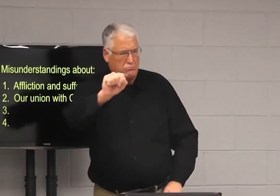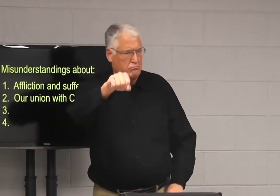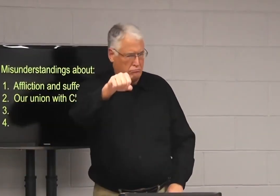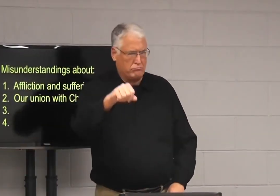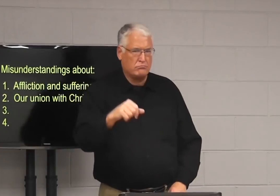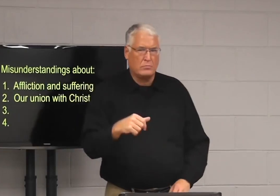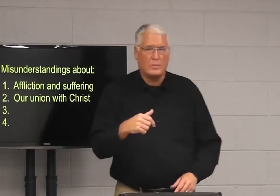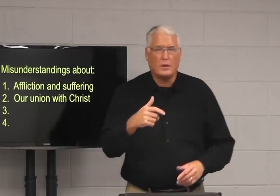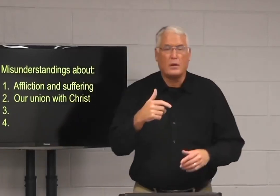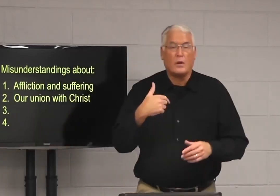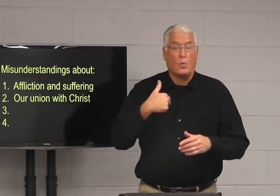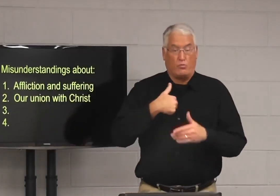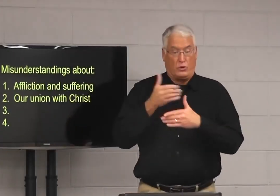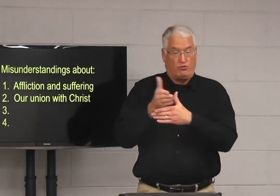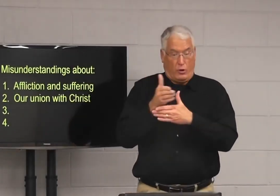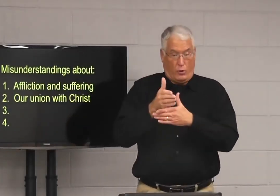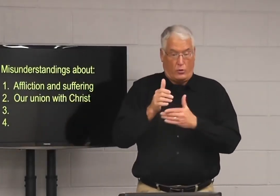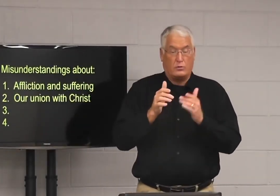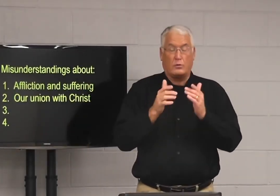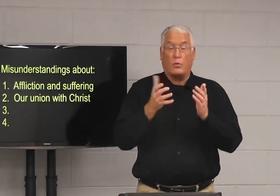and a life to glorify God.